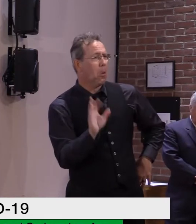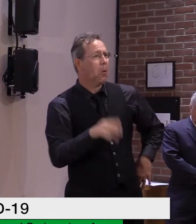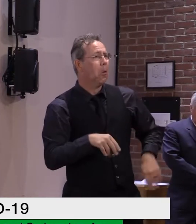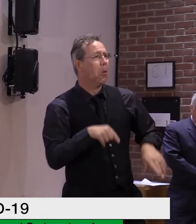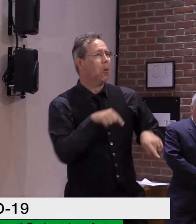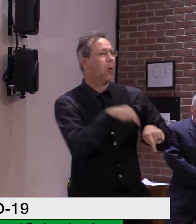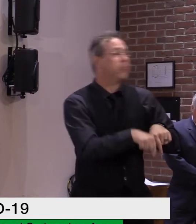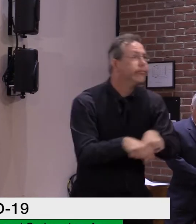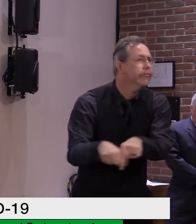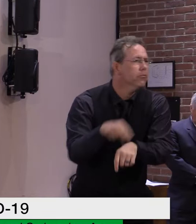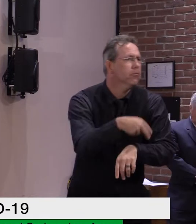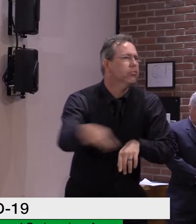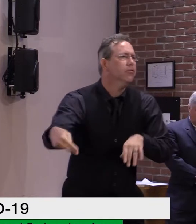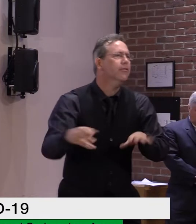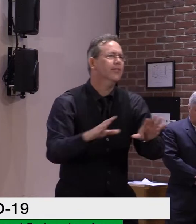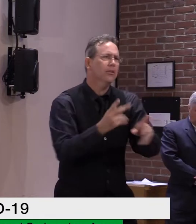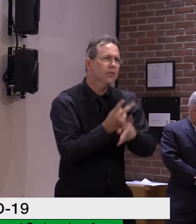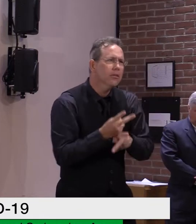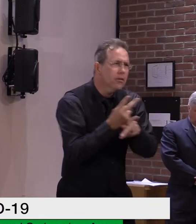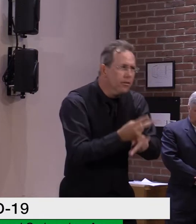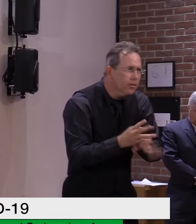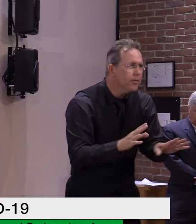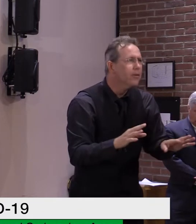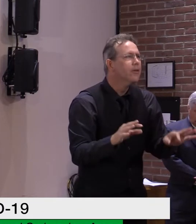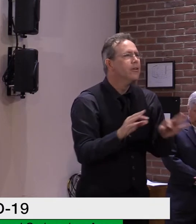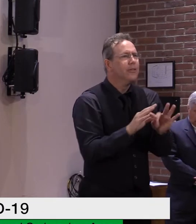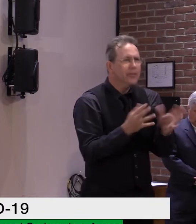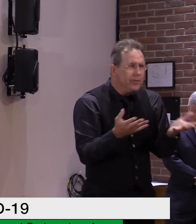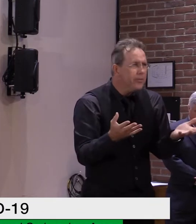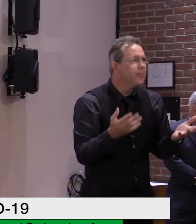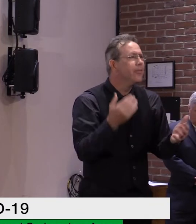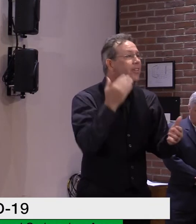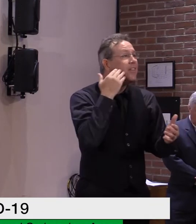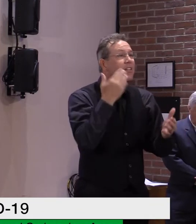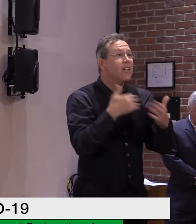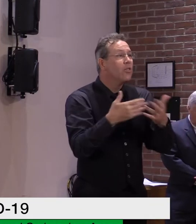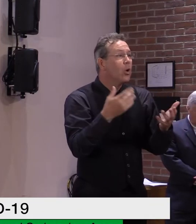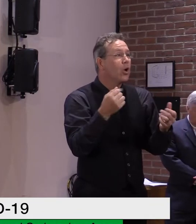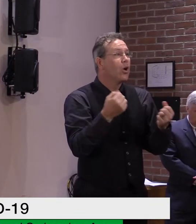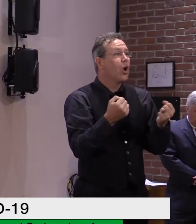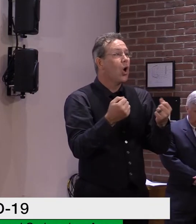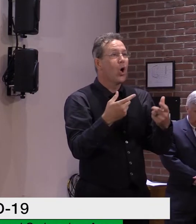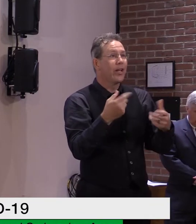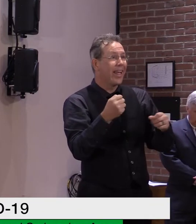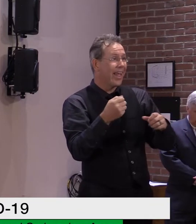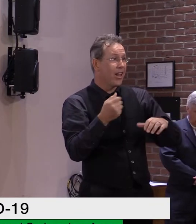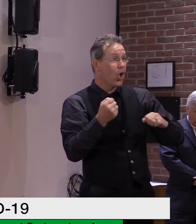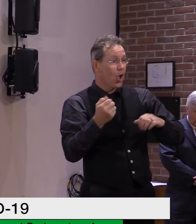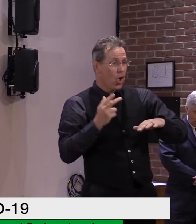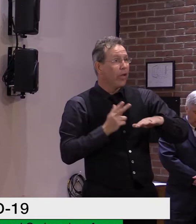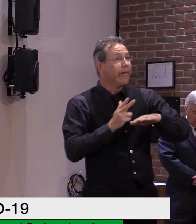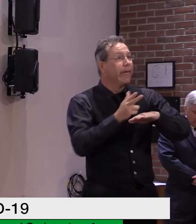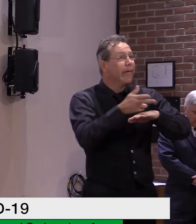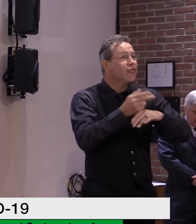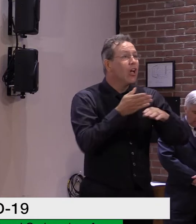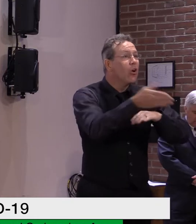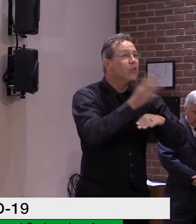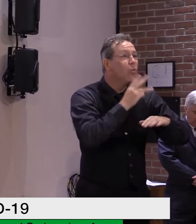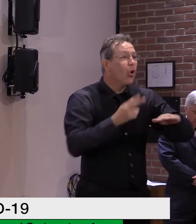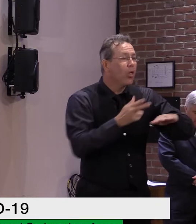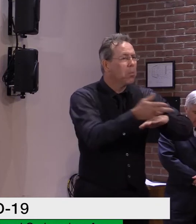may even be able to push a car or something larger. Next, be realistic about your